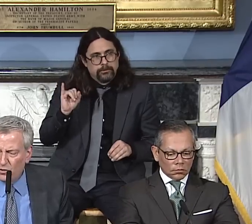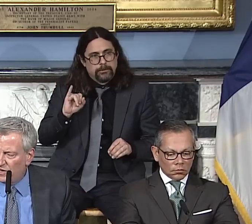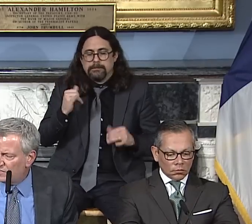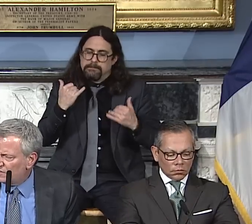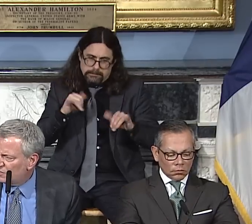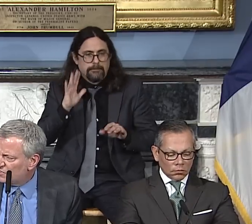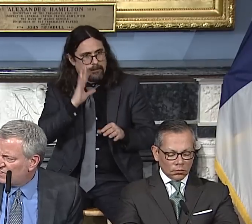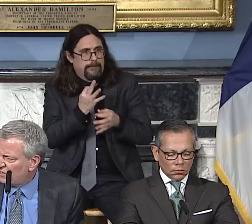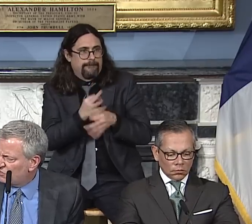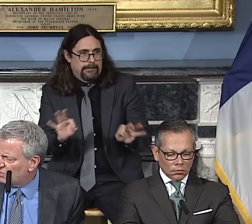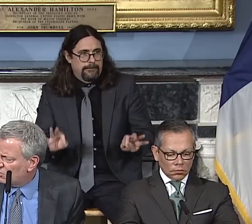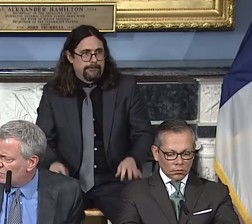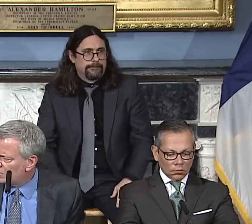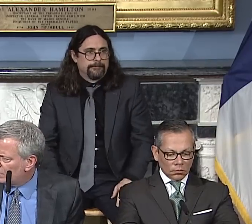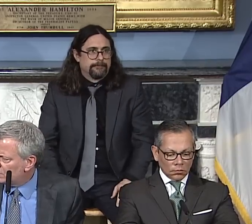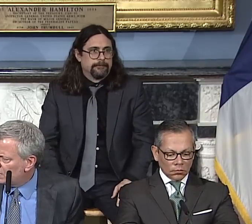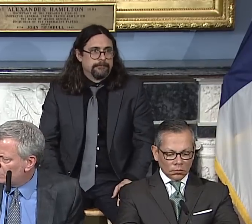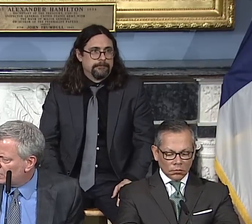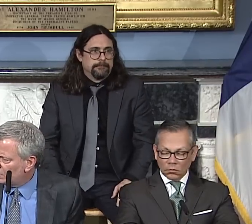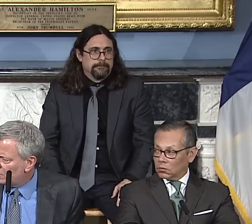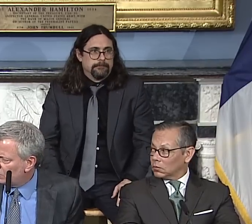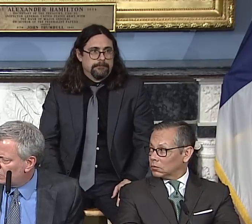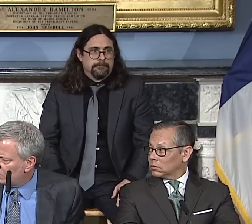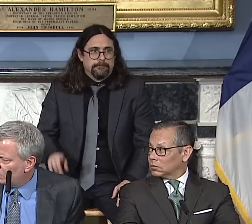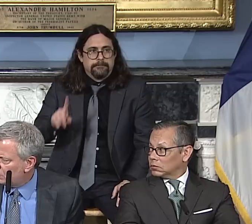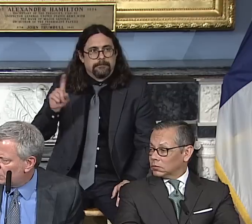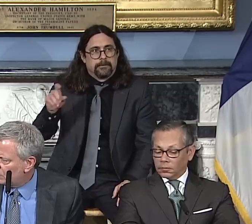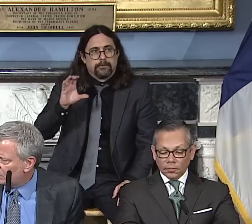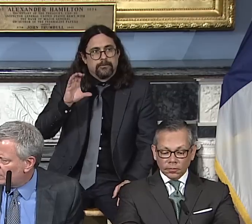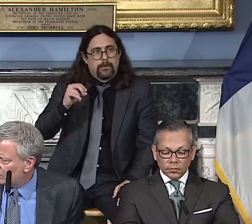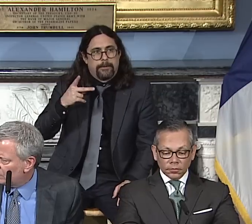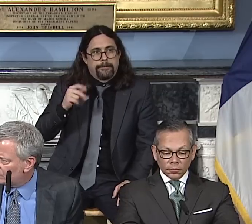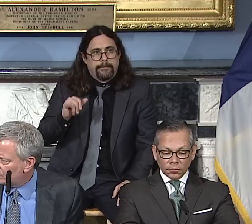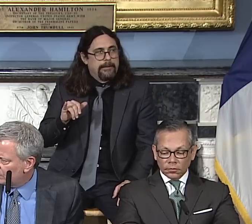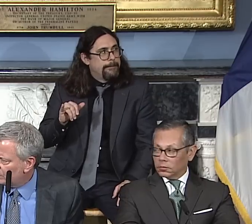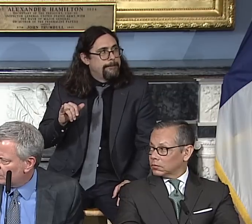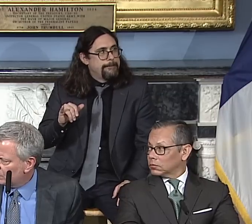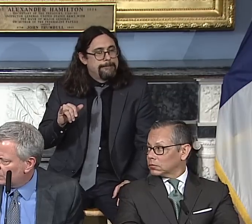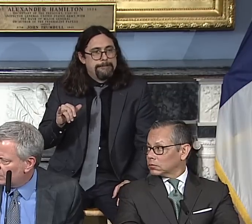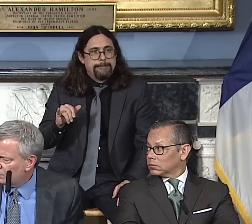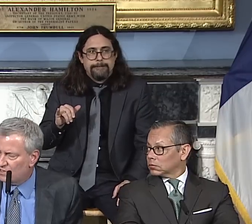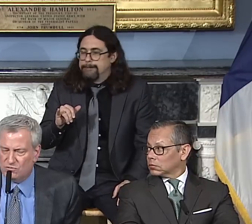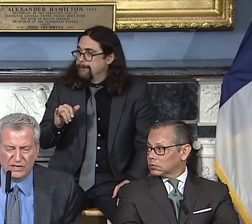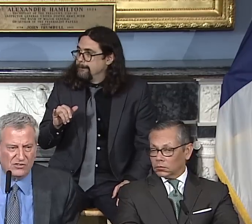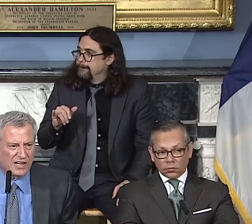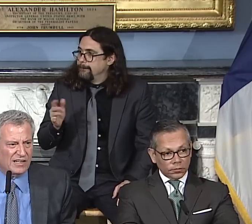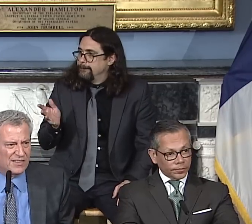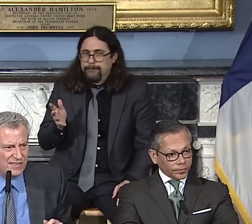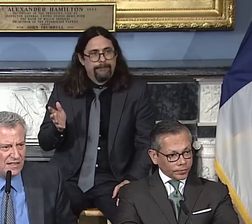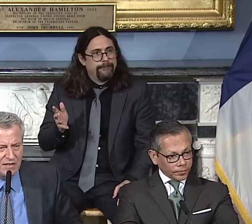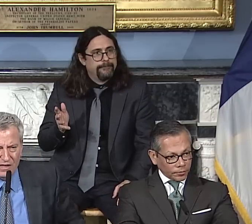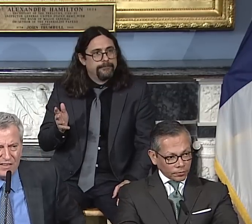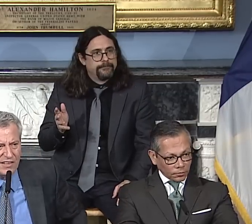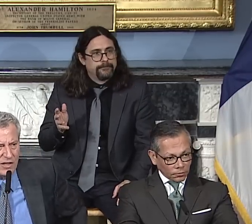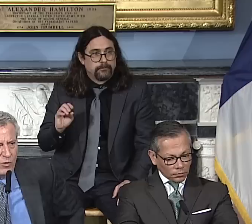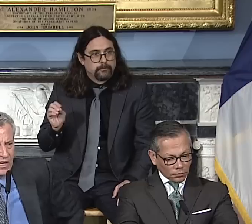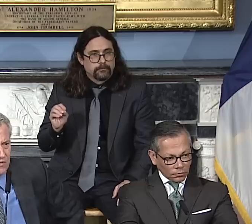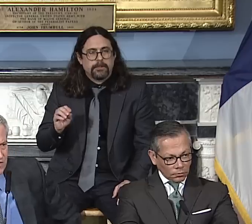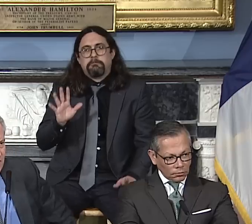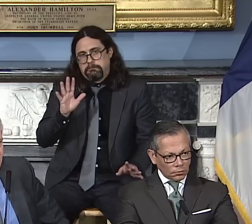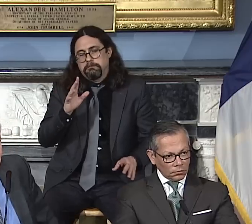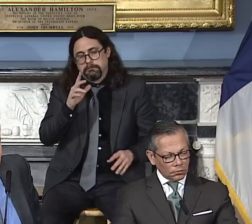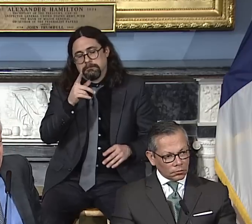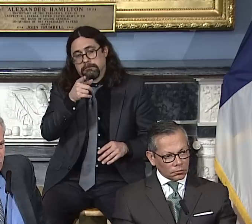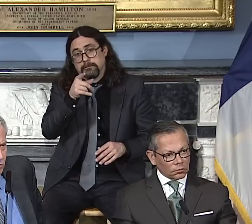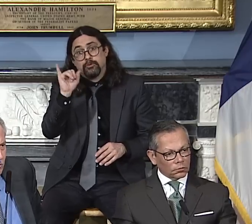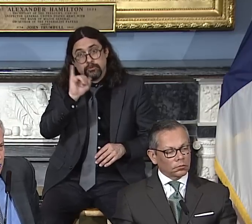On copays, I think there was an action on copays by the state, but I don't know. Does anyone know that one? I believe you're correct, sir. We can check that. They waive copays. I think they waive, the